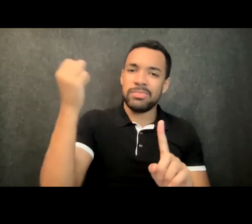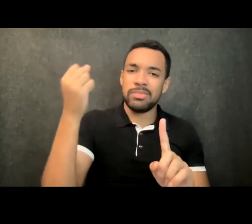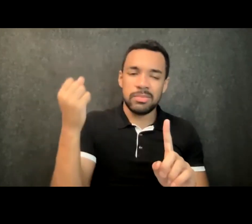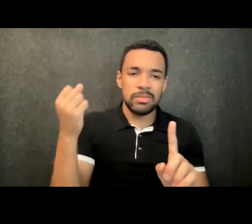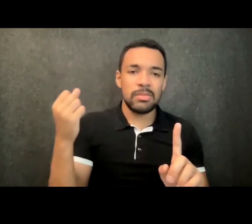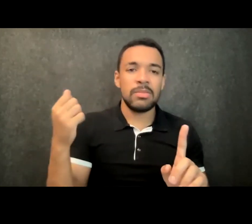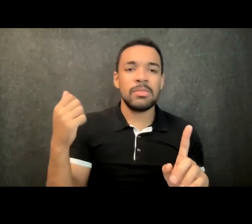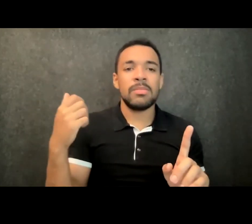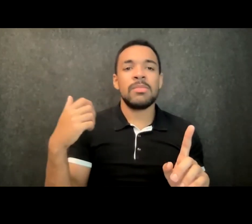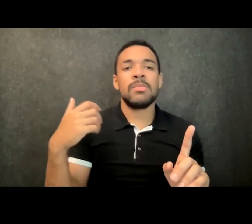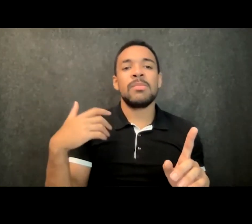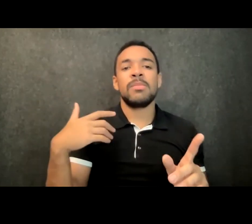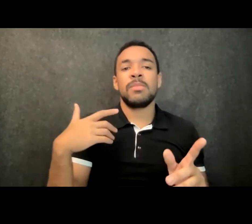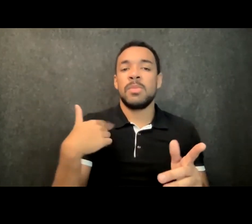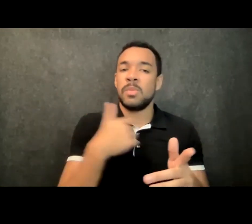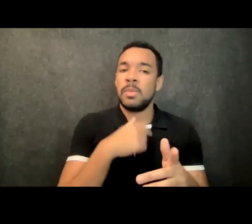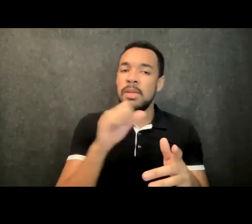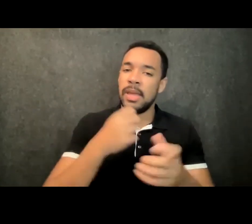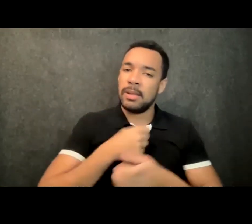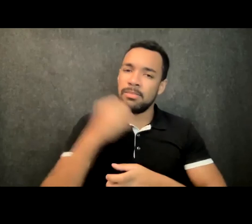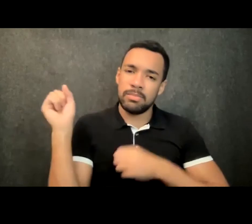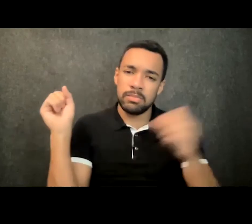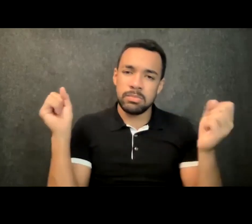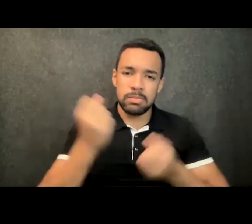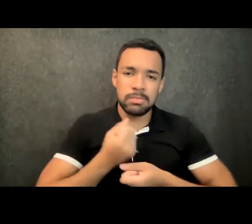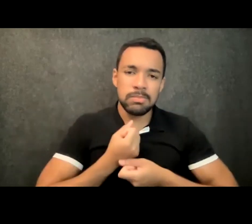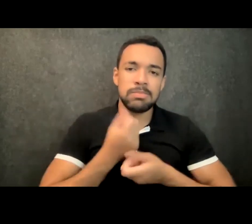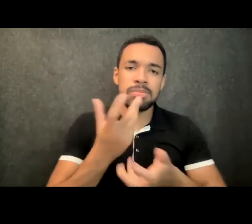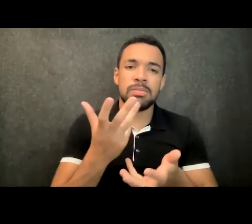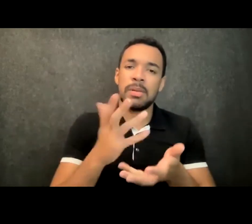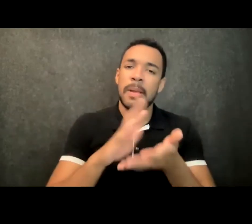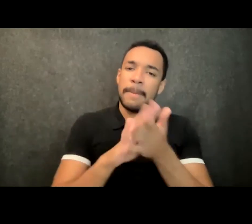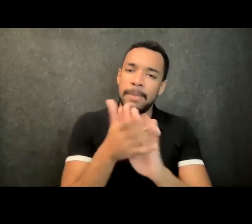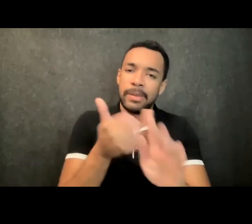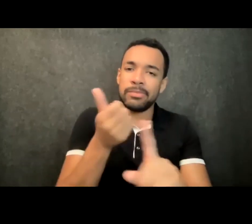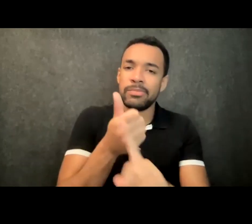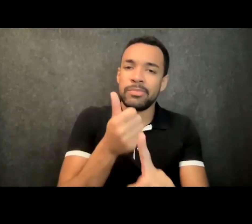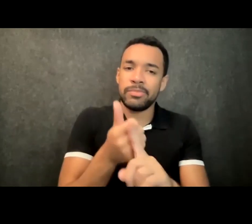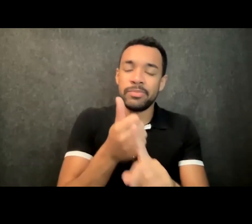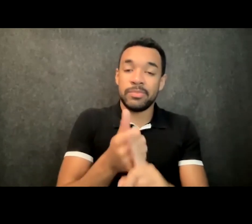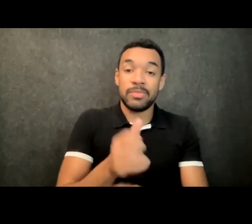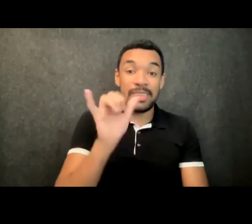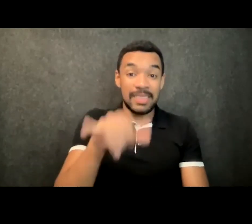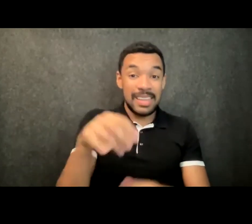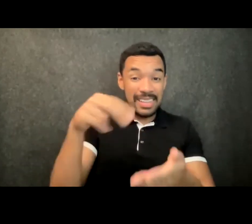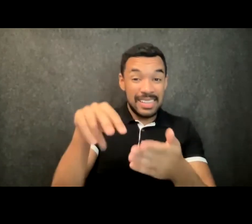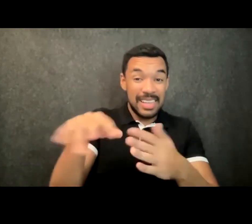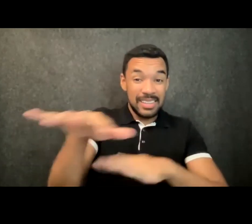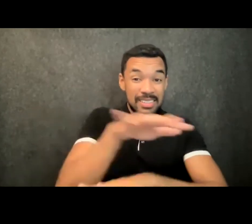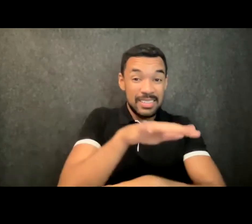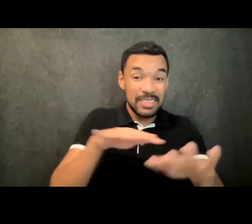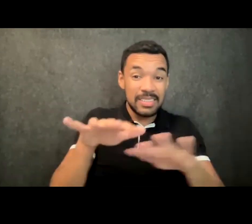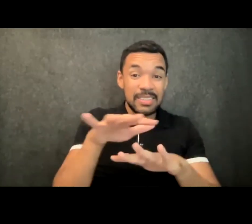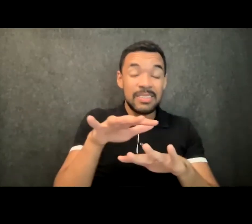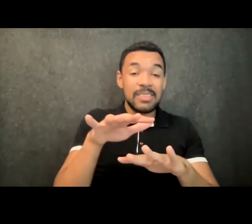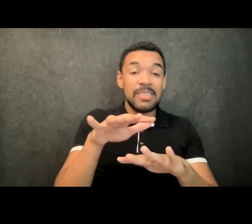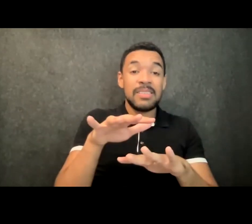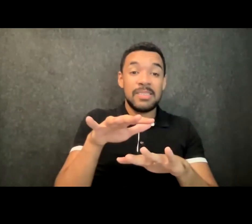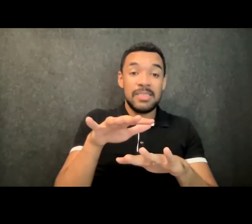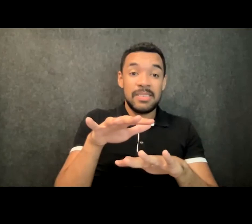Be brazen bouquet. Be new. And that dance floor, well, that dance